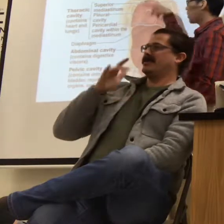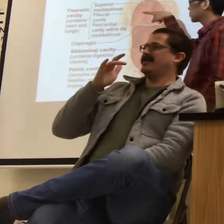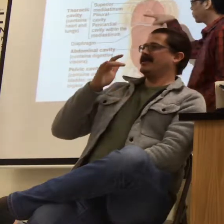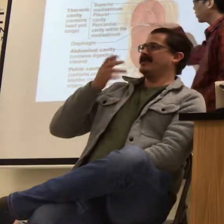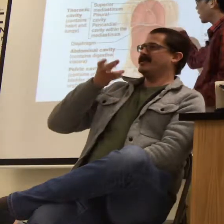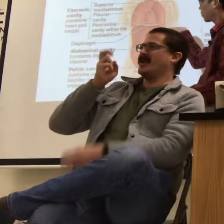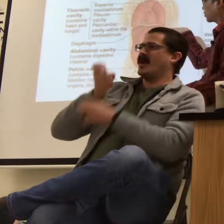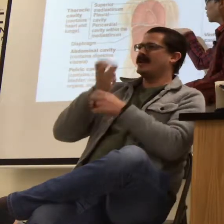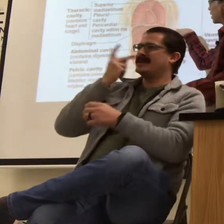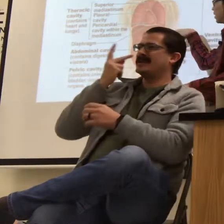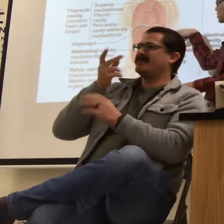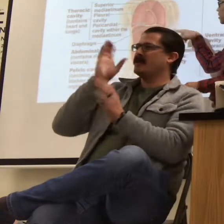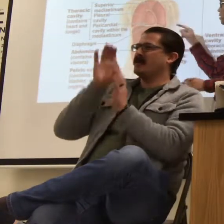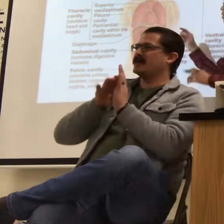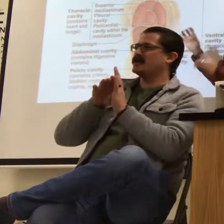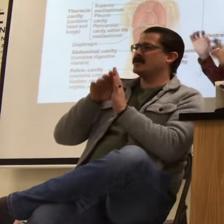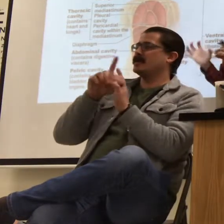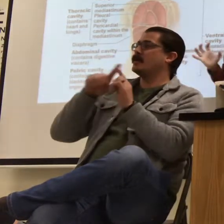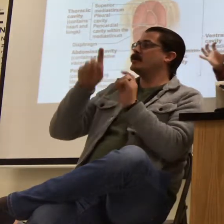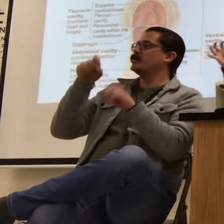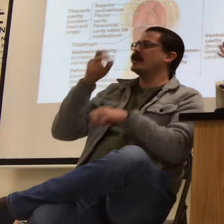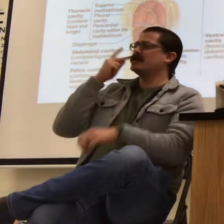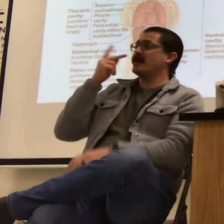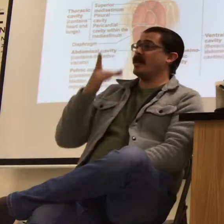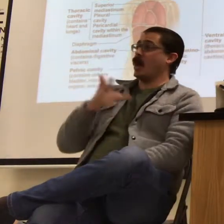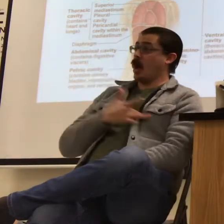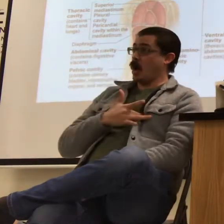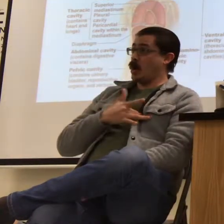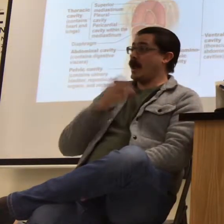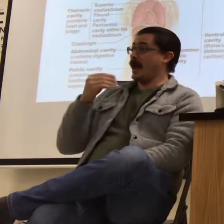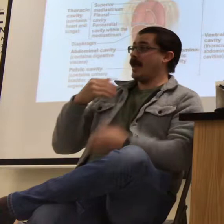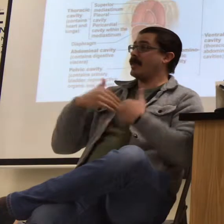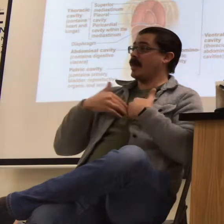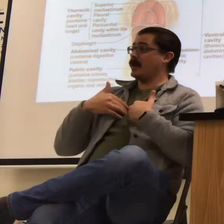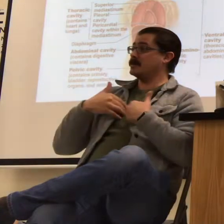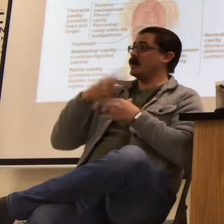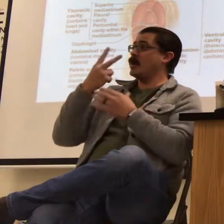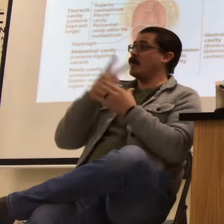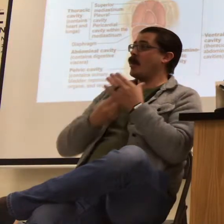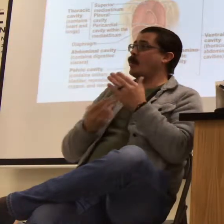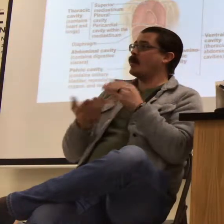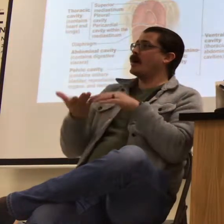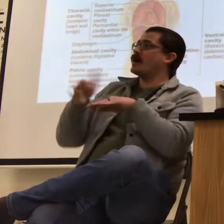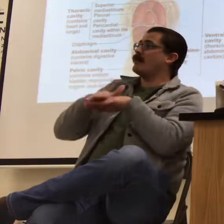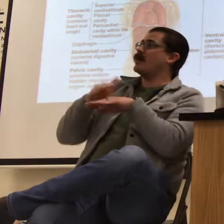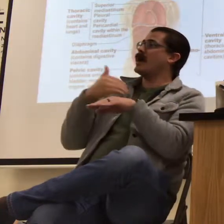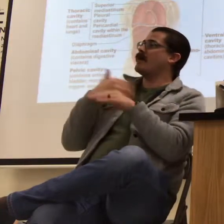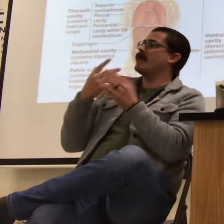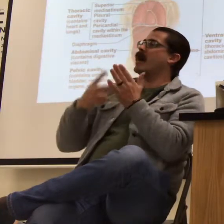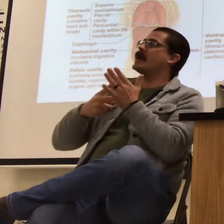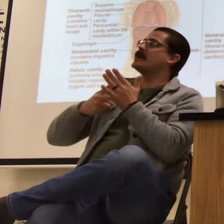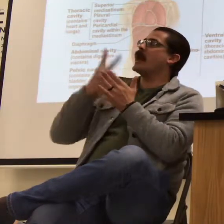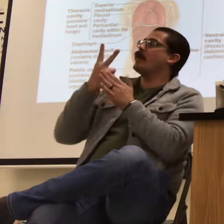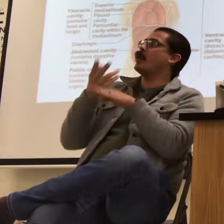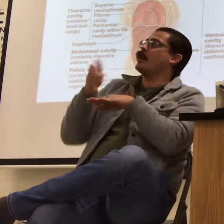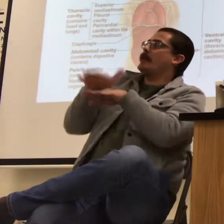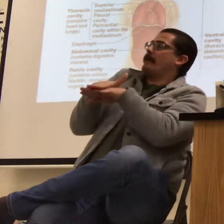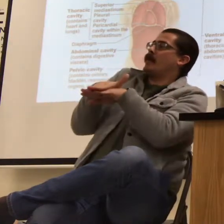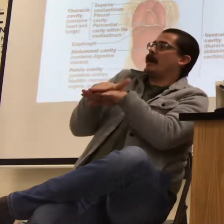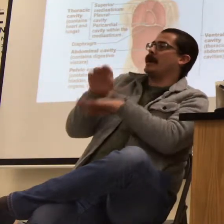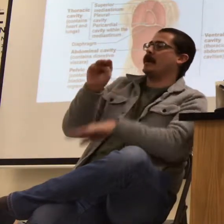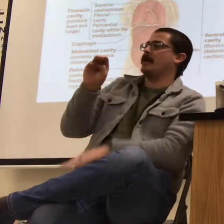see from the picture. What you can't appreciate is the heart and the lungs are both covered by a double membrane.